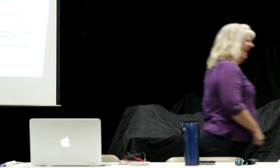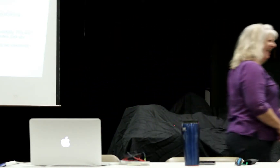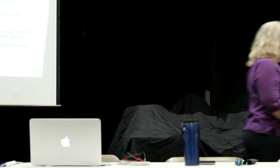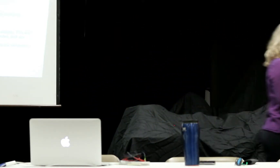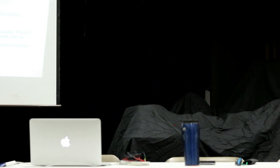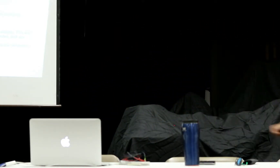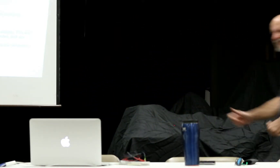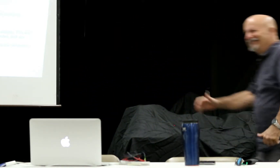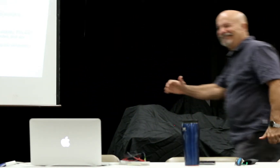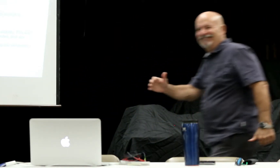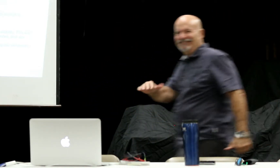BDF.